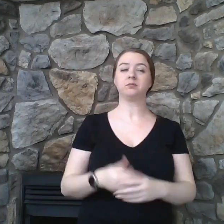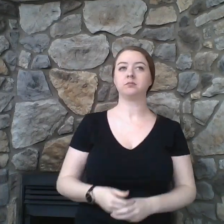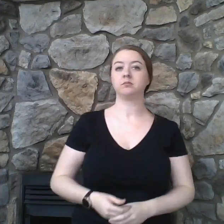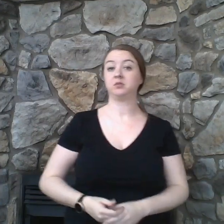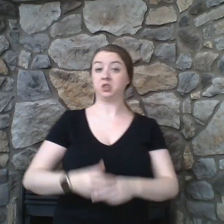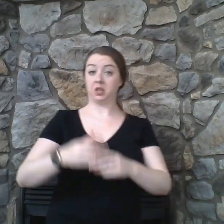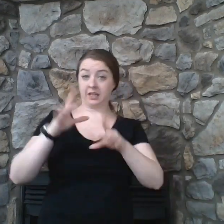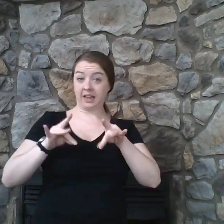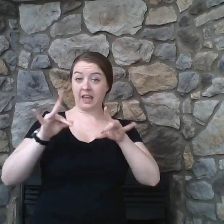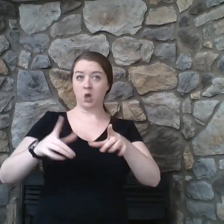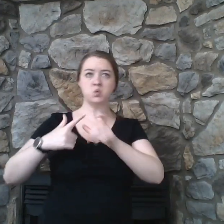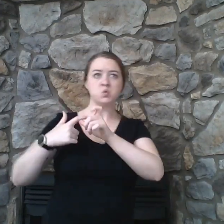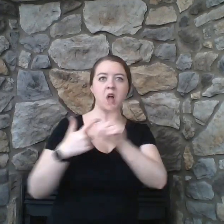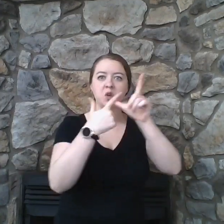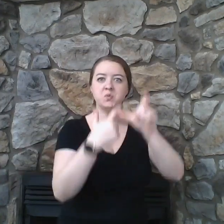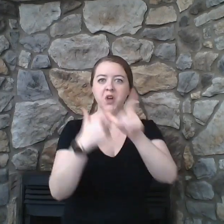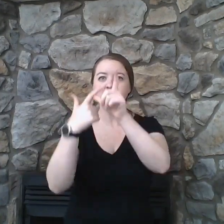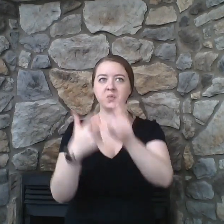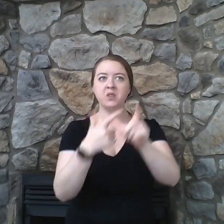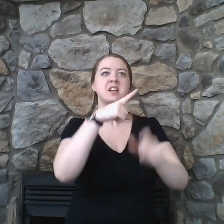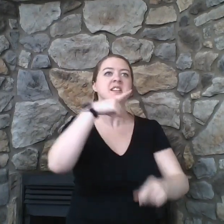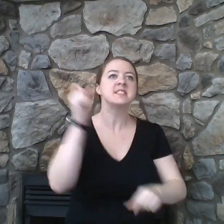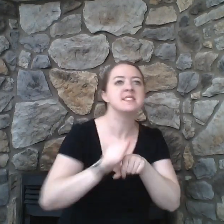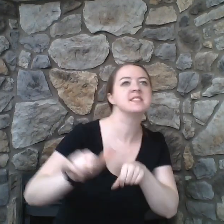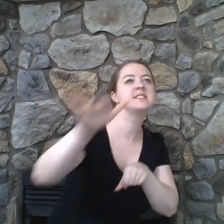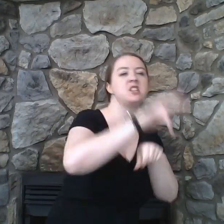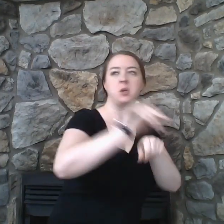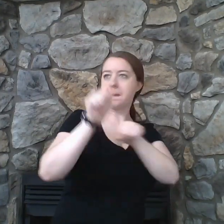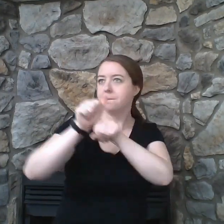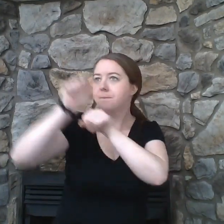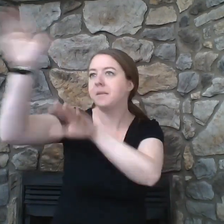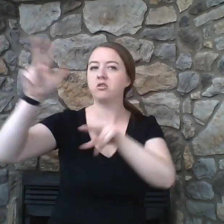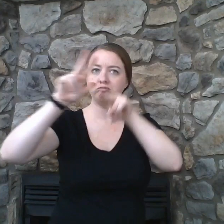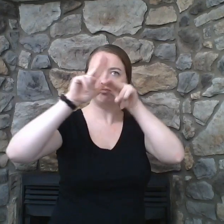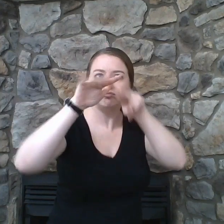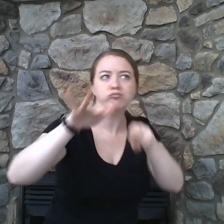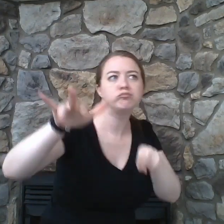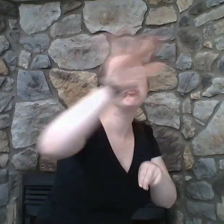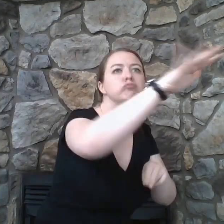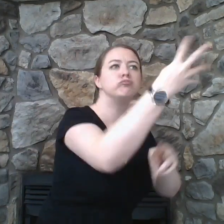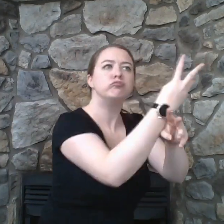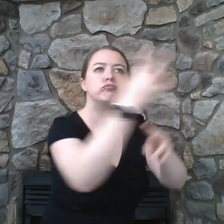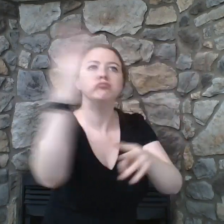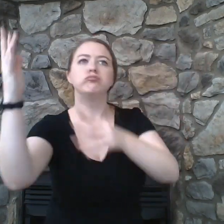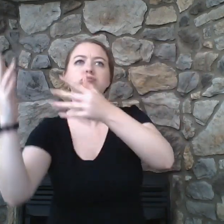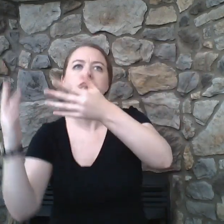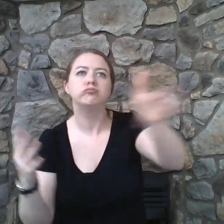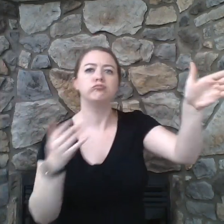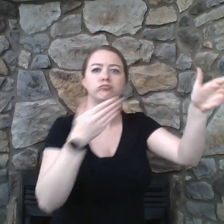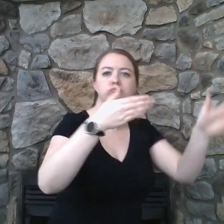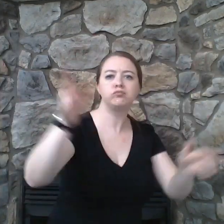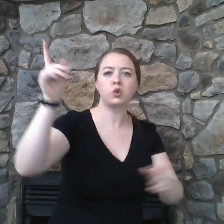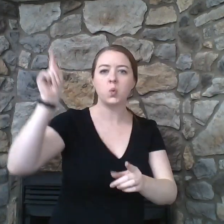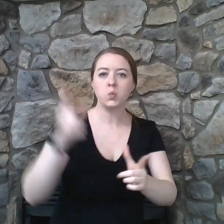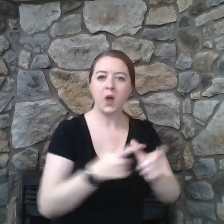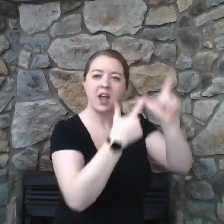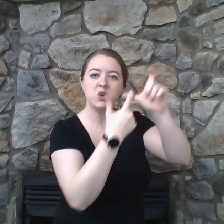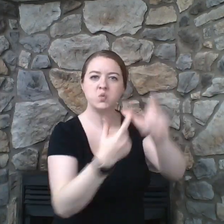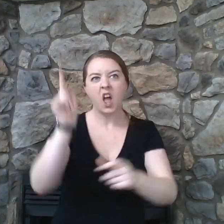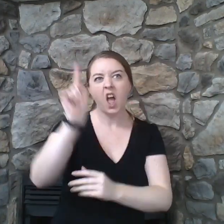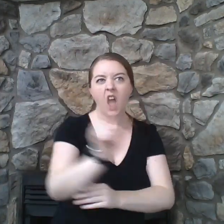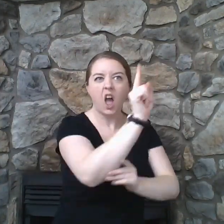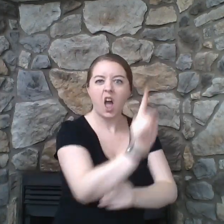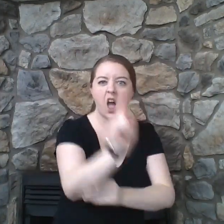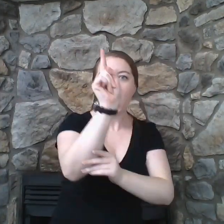through the desert. He ran through the mountains. He ran through the salt pans. He ran through the reed beds. He ran through the blue gums.